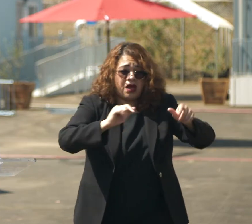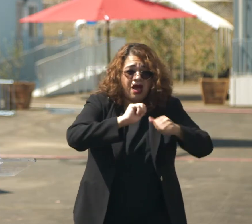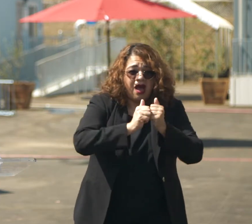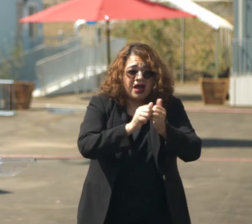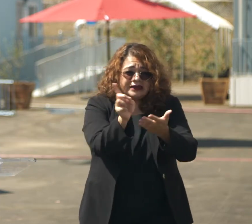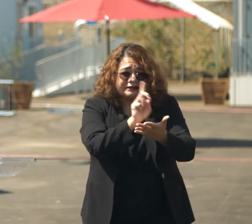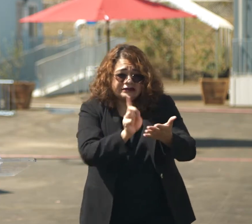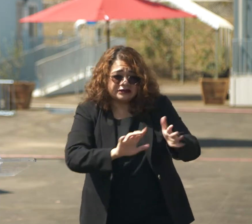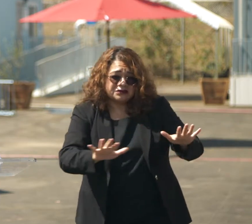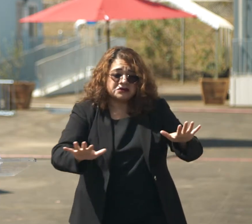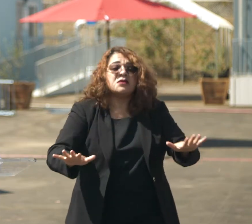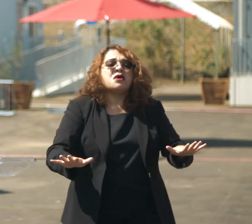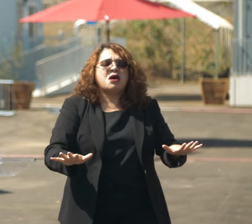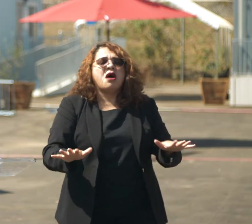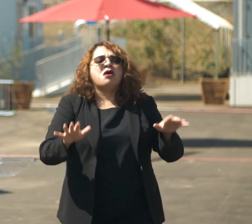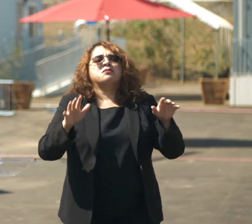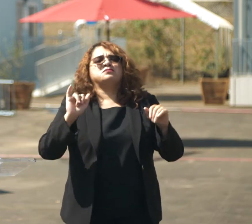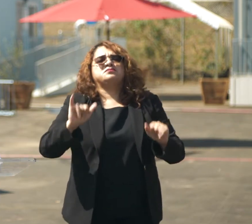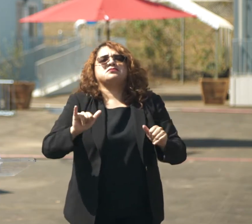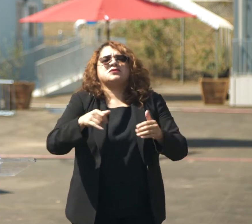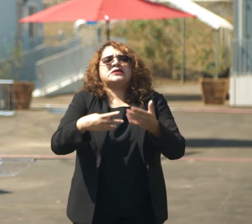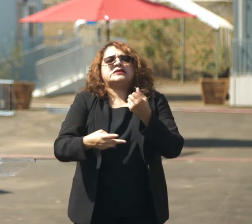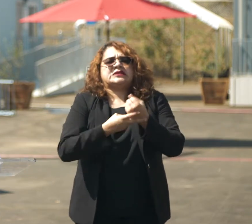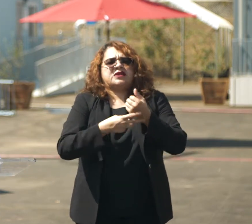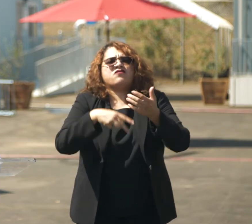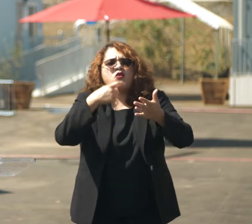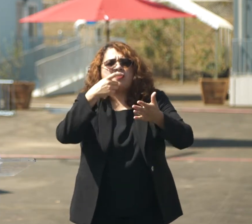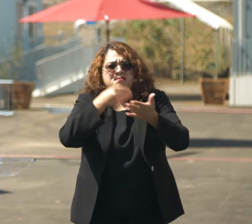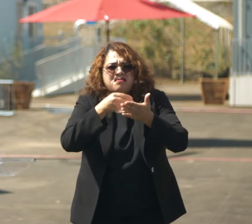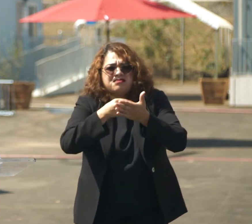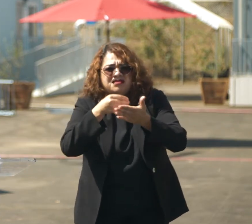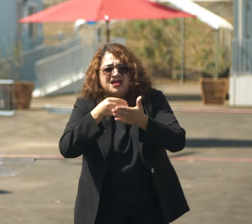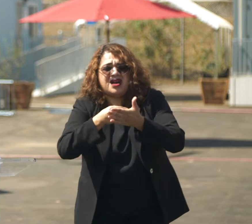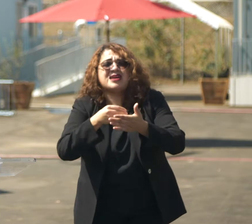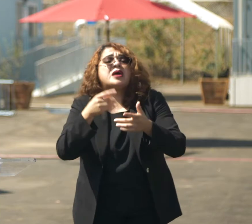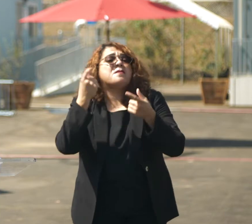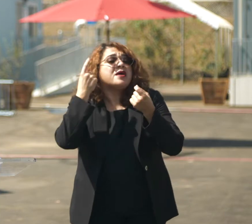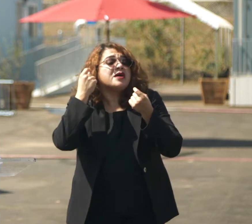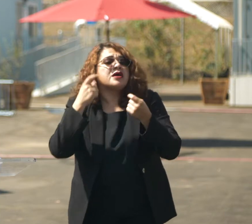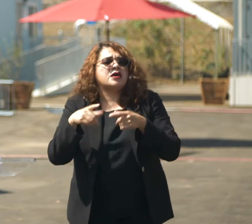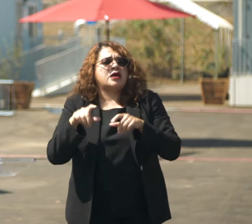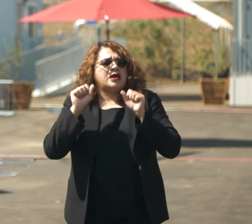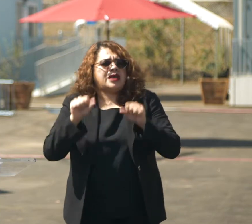will facilitate a smooth and cost-effective transition to a permanent